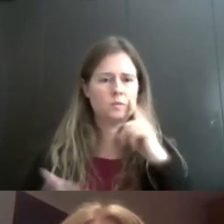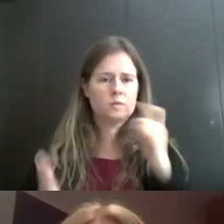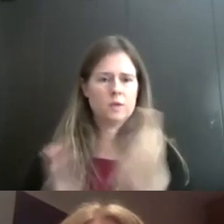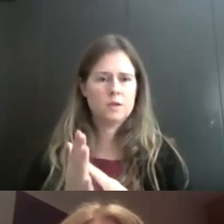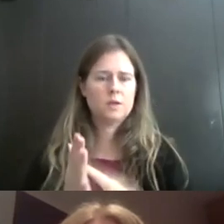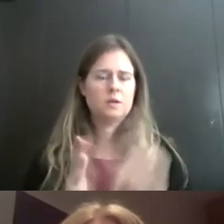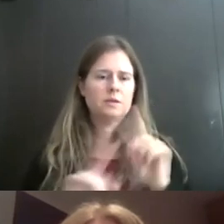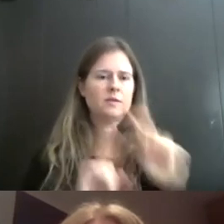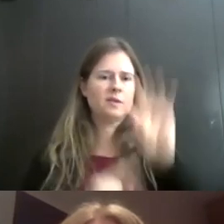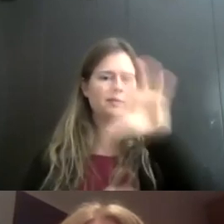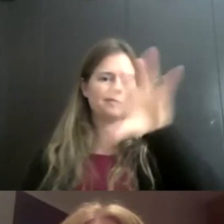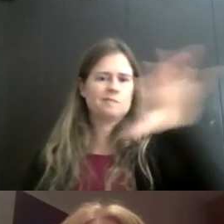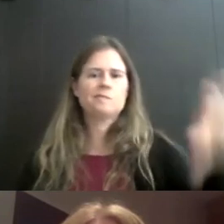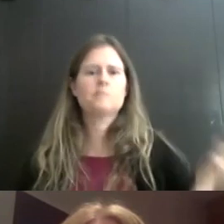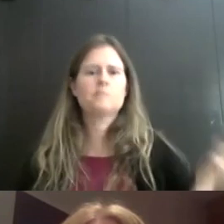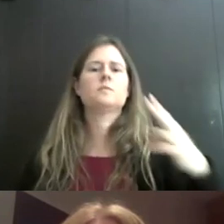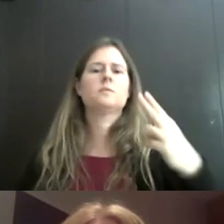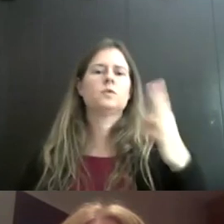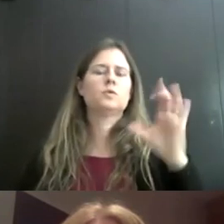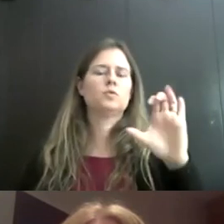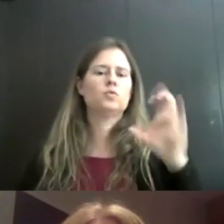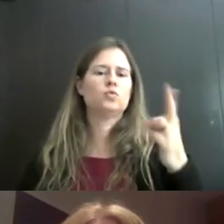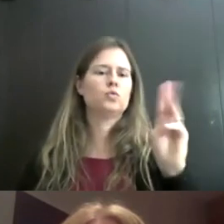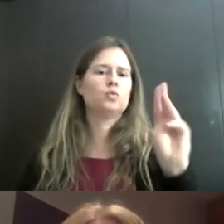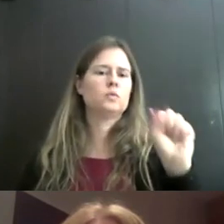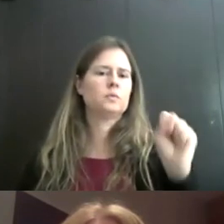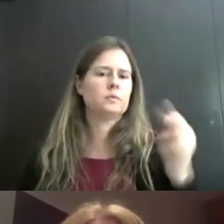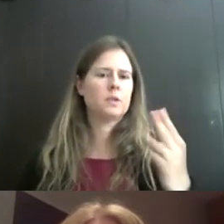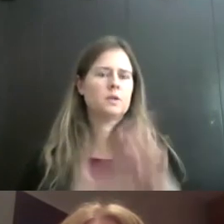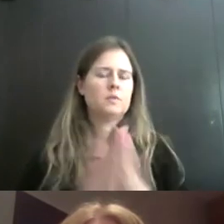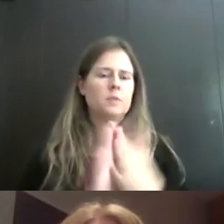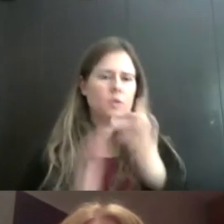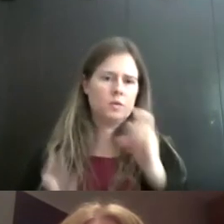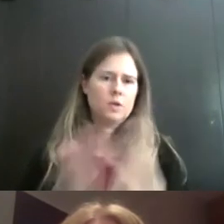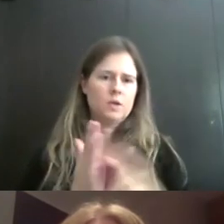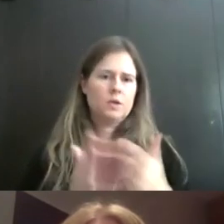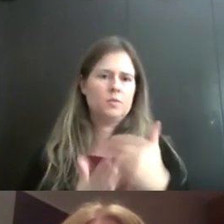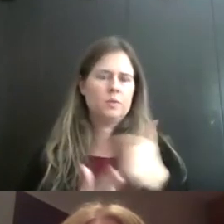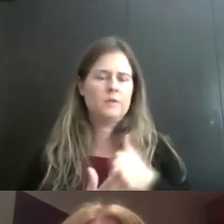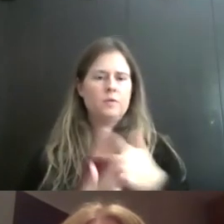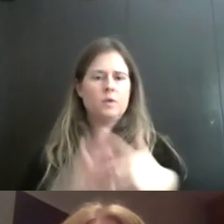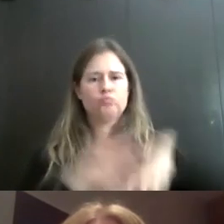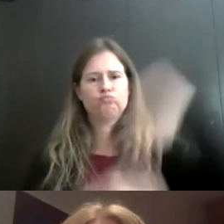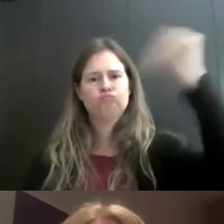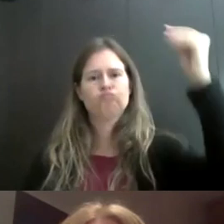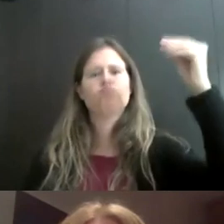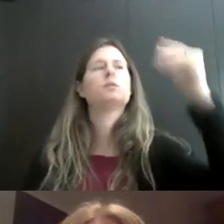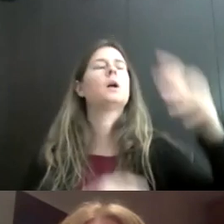Barbareño Chumash get fairly recognized before I go up to the spirit world.